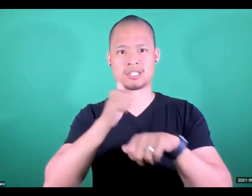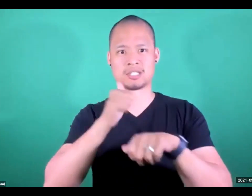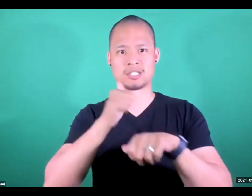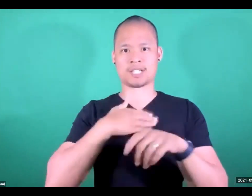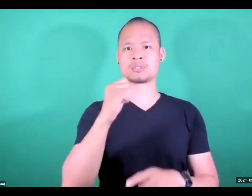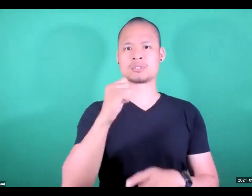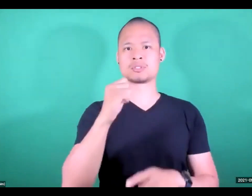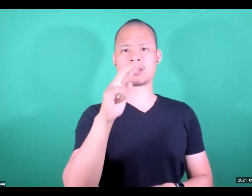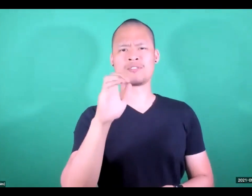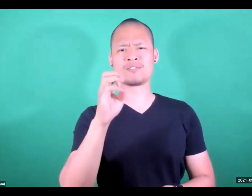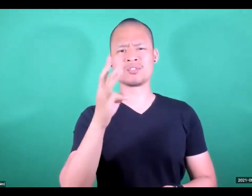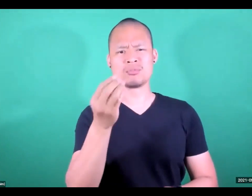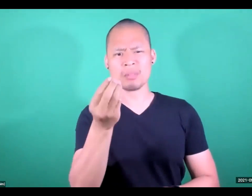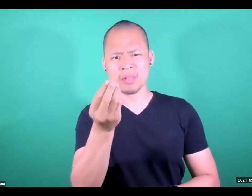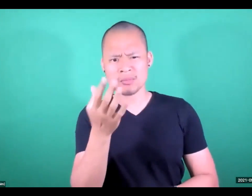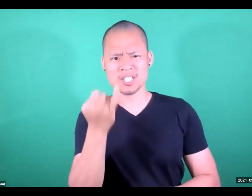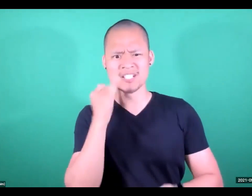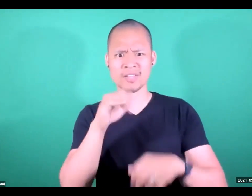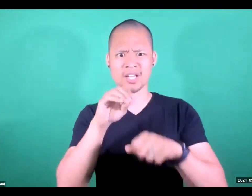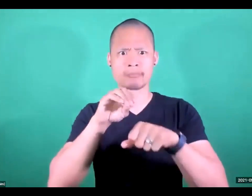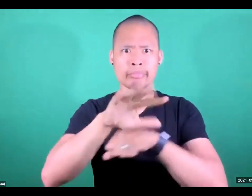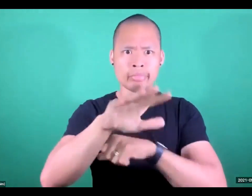Okay.